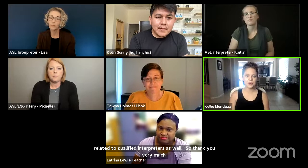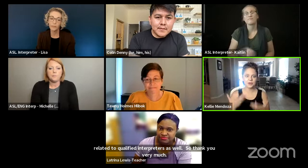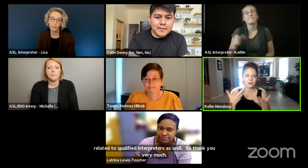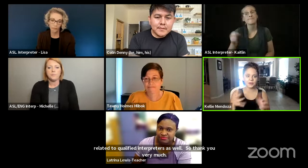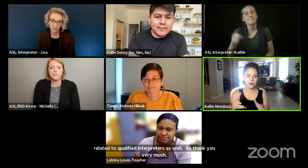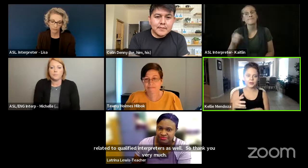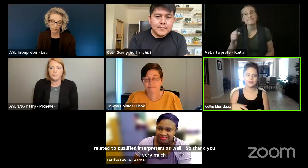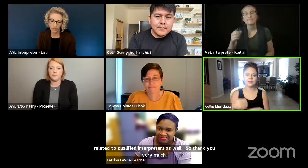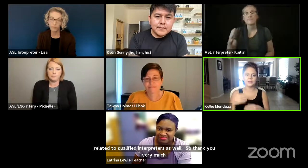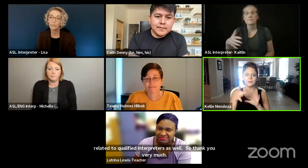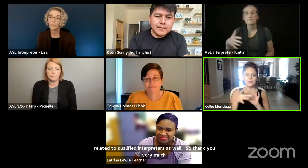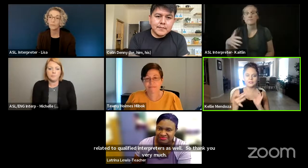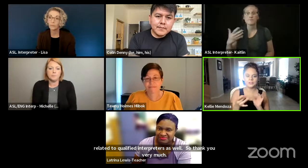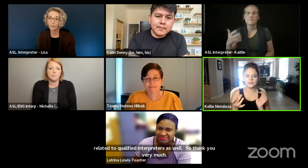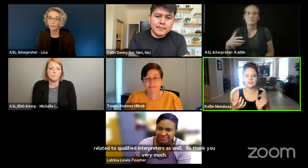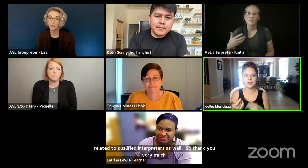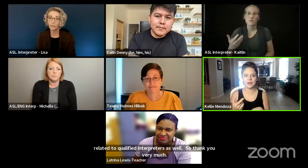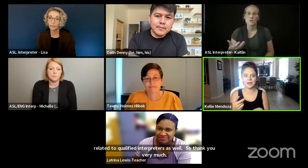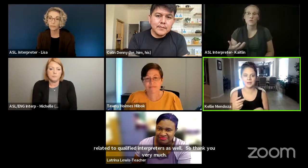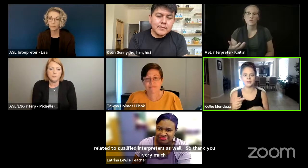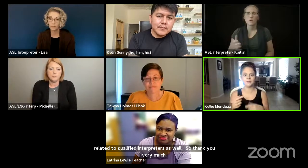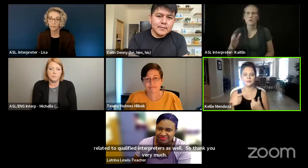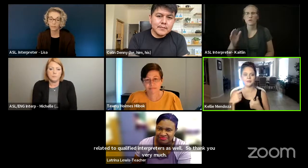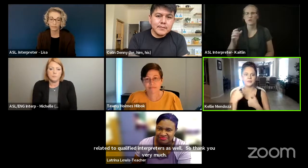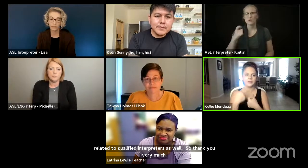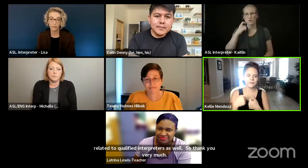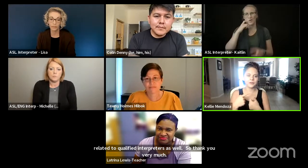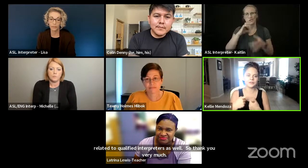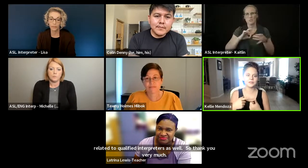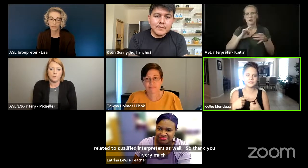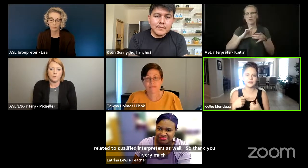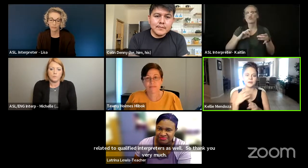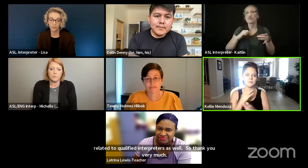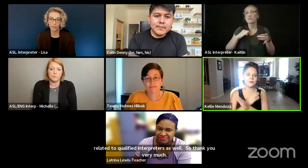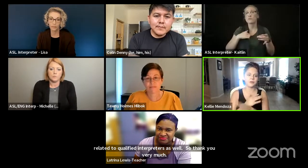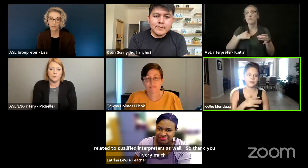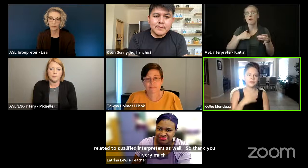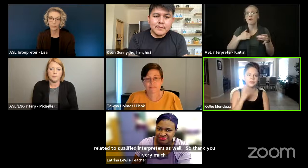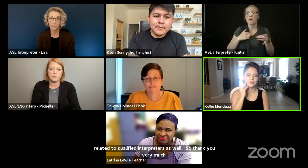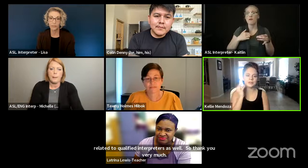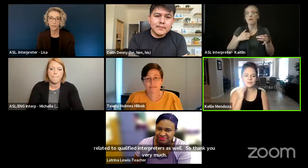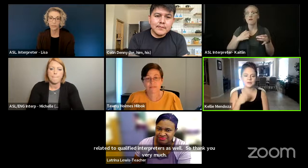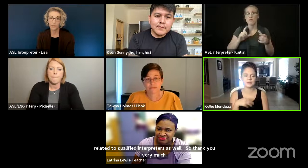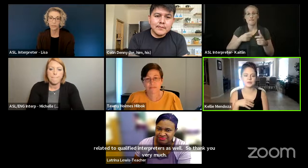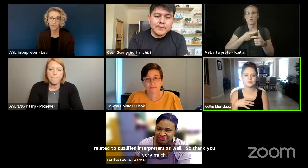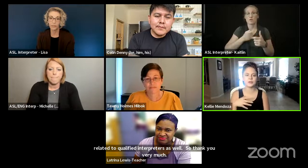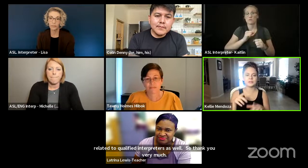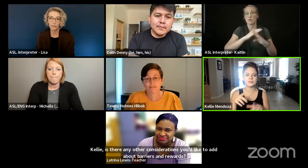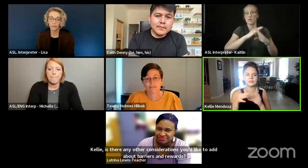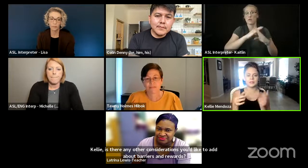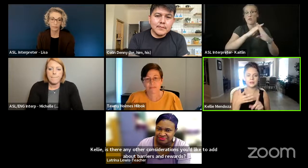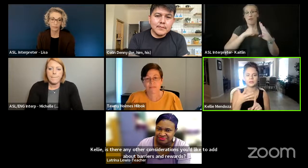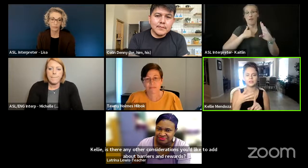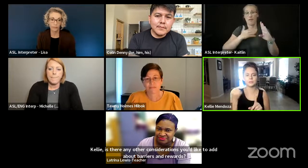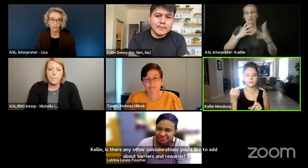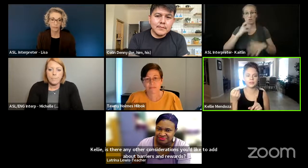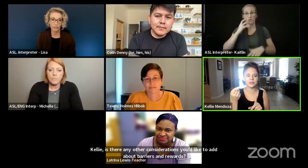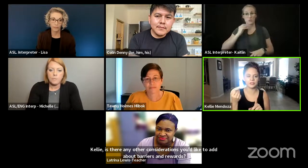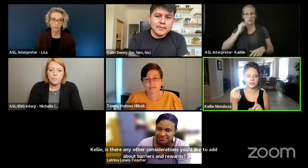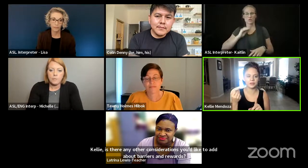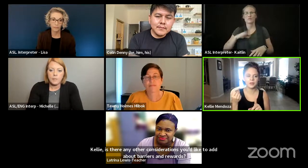So I've already mentioned that, the very first barrier that we experienced was the